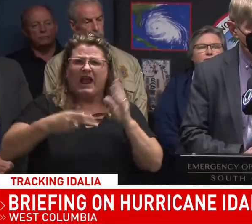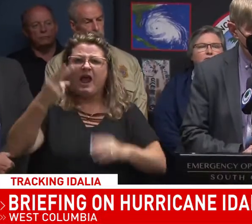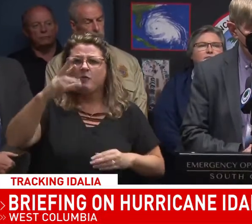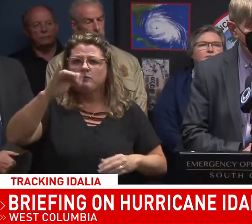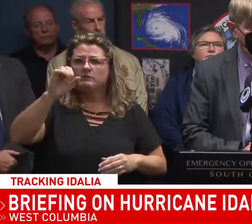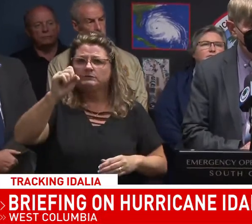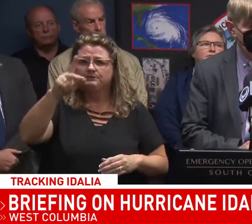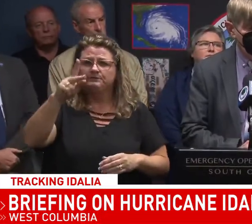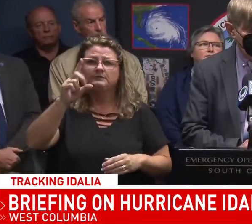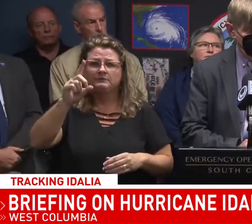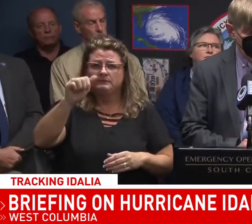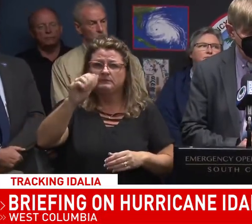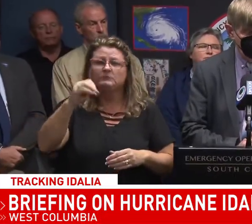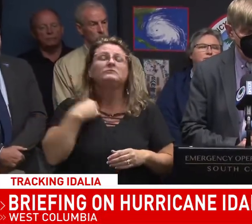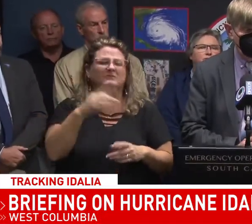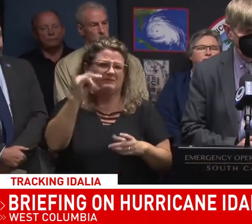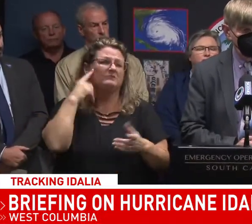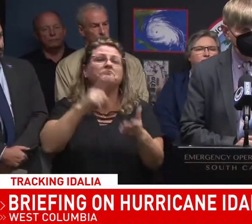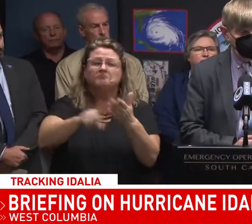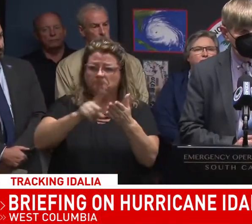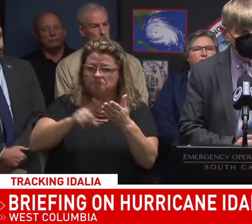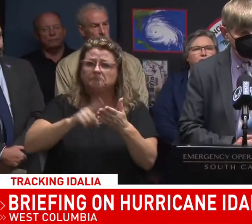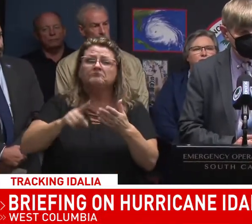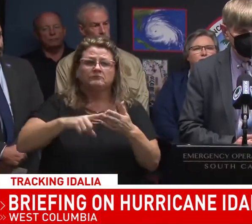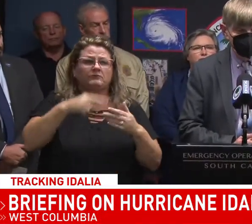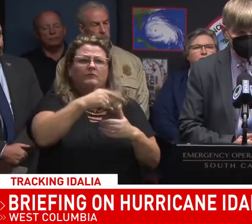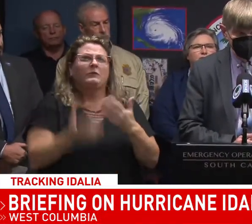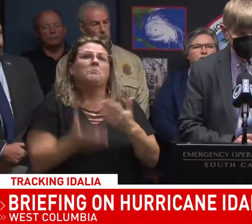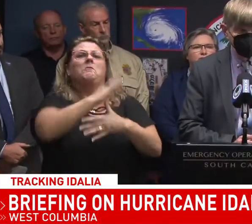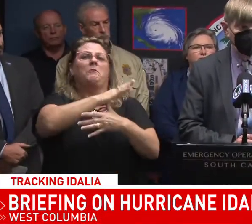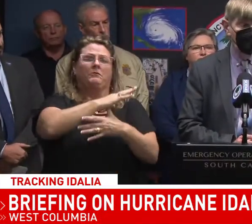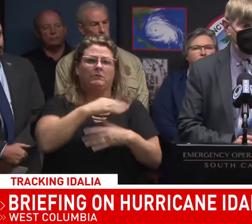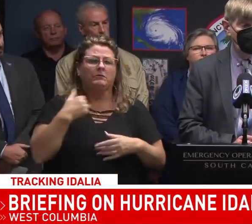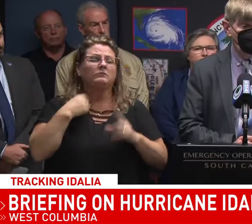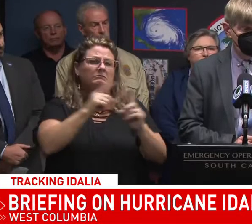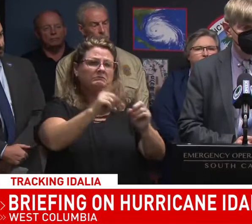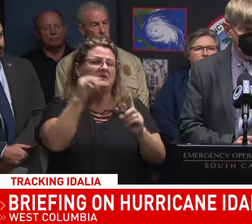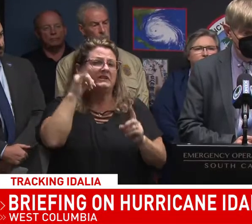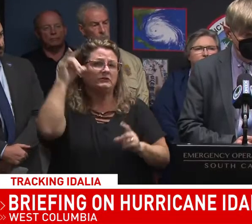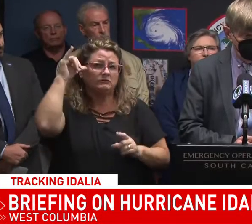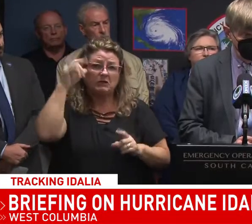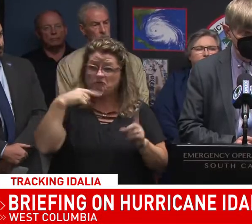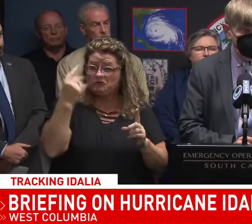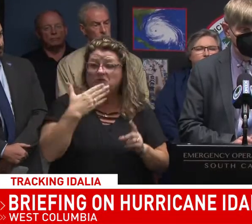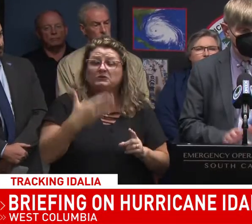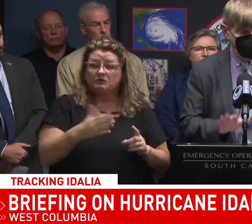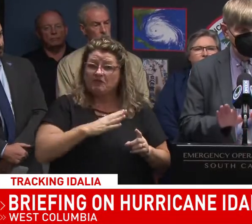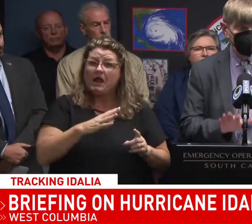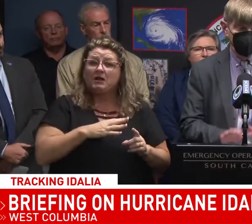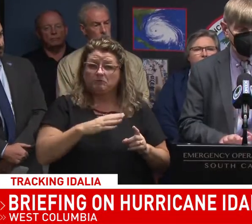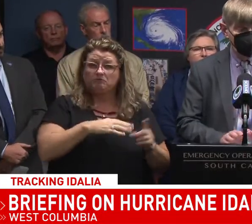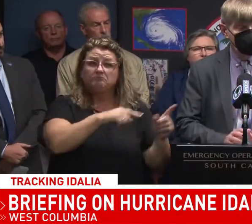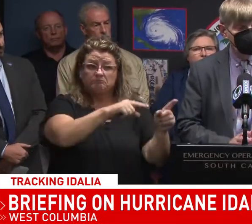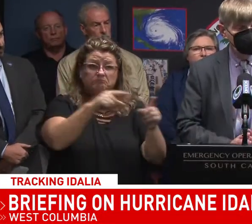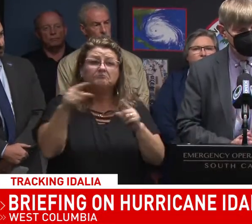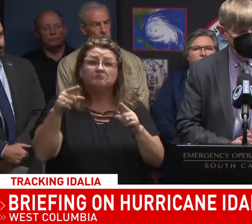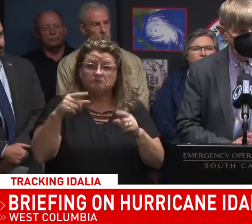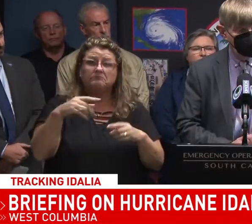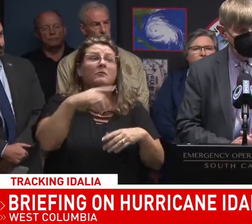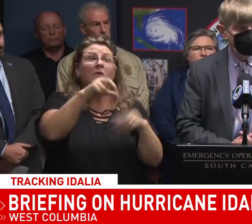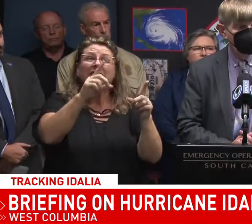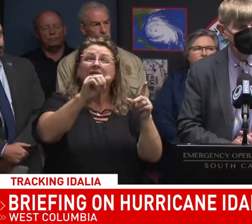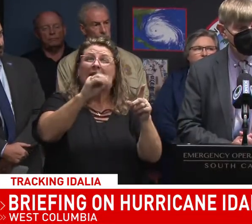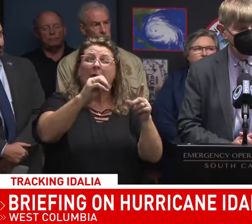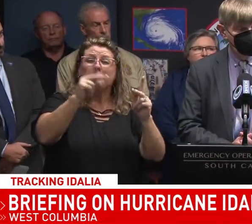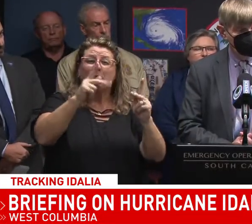dams. We did go out and inspect several of the ones that we had the greatest concerns about yesterday. All of them look good. Many of the dam owners had already taken some